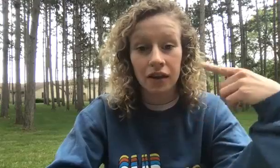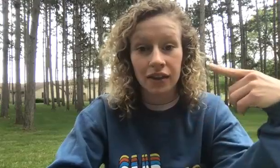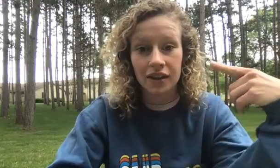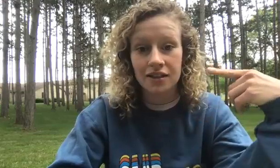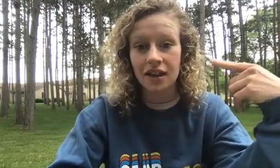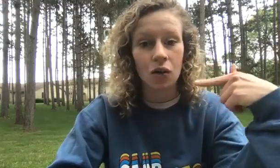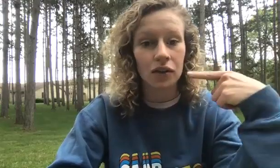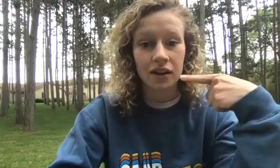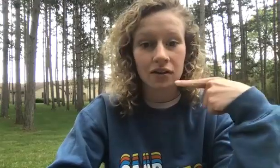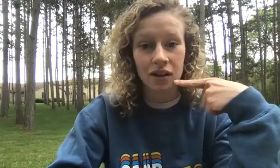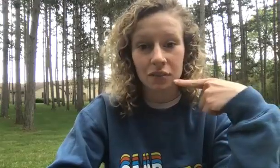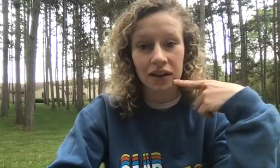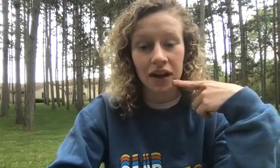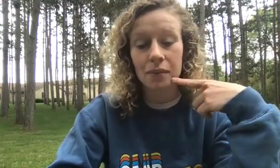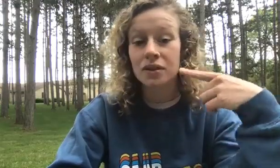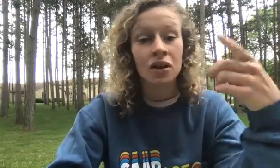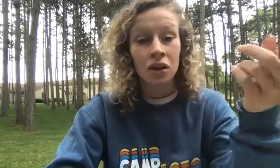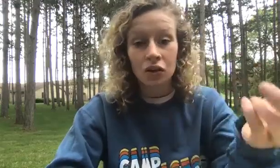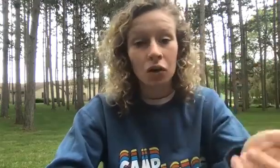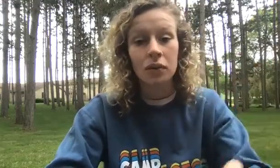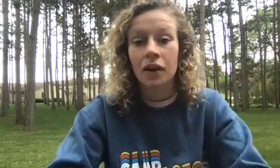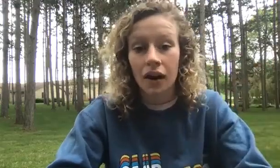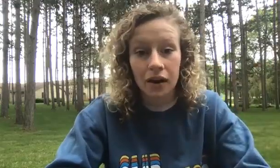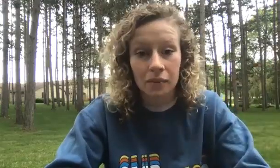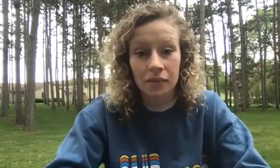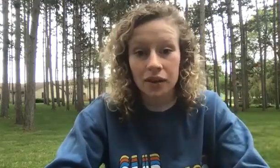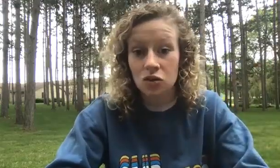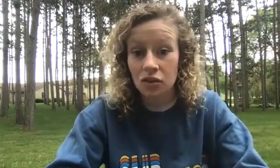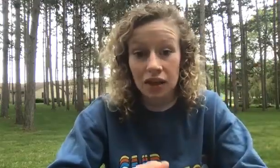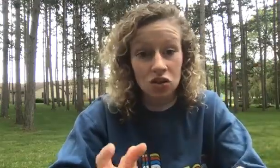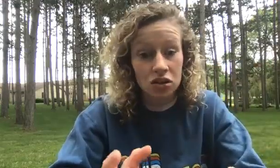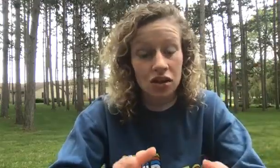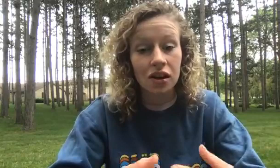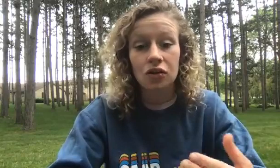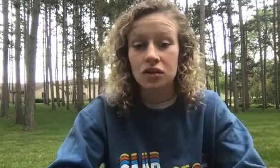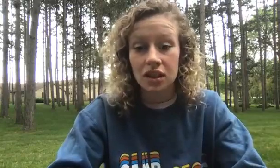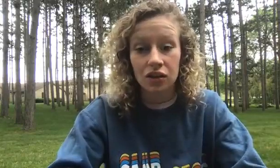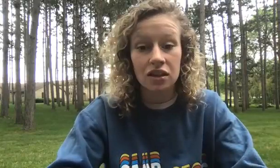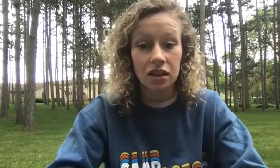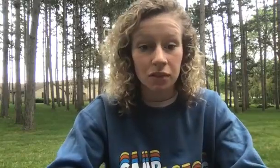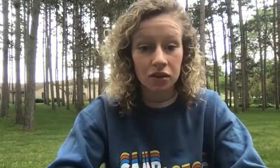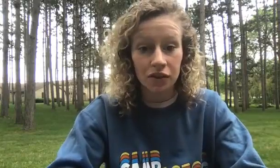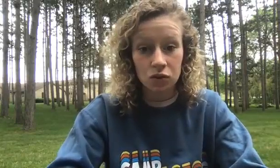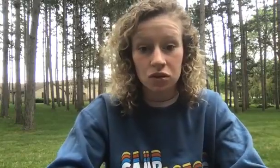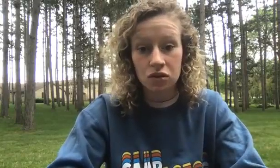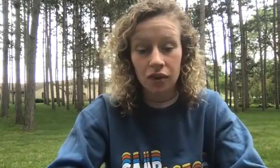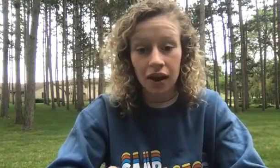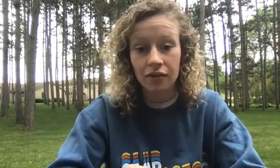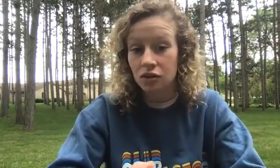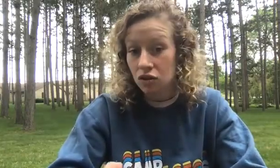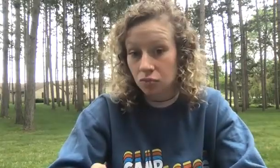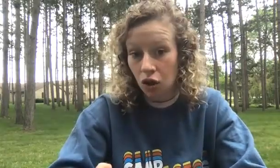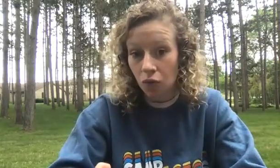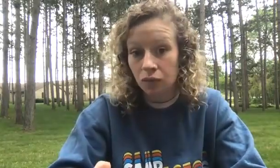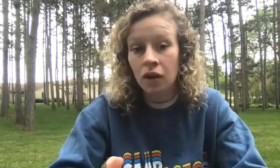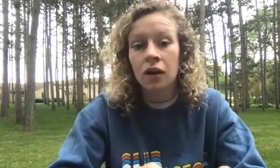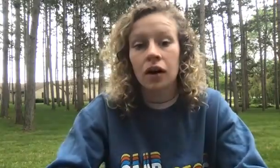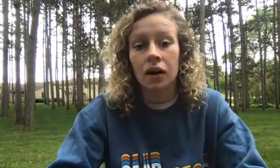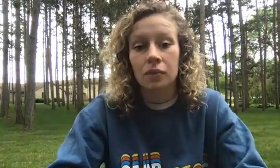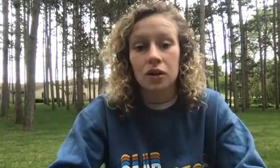think is that, oh, they can read my lips. Nope. That's just another skill that some individuals do have and some don't. There are